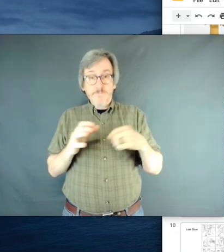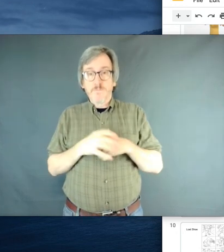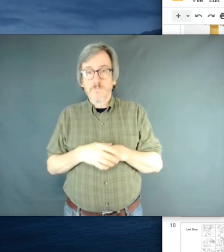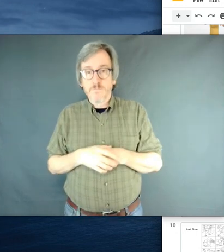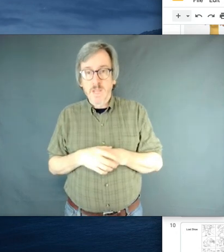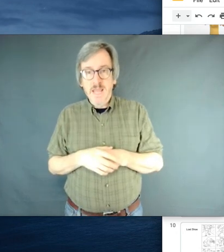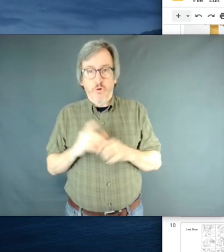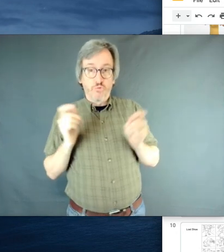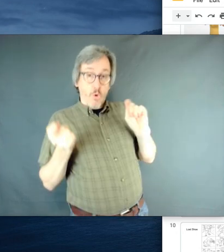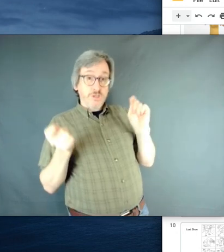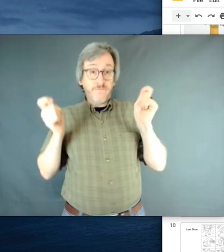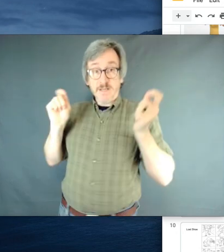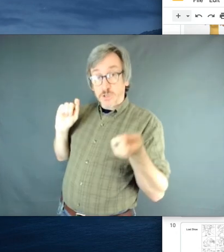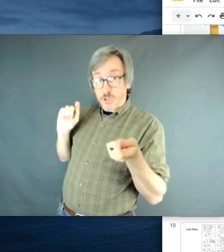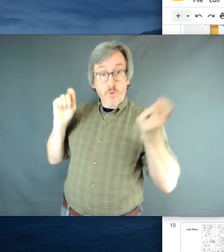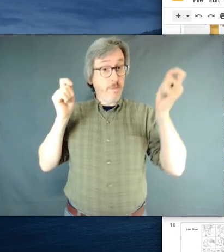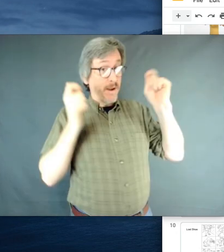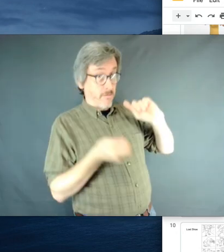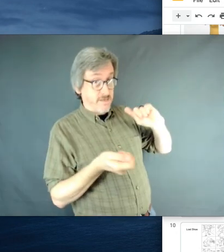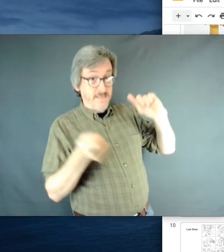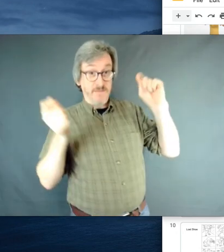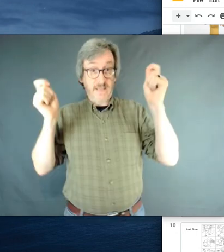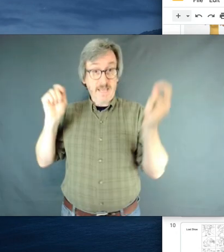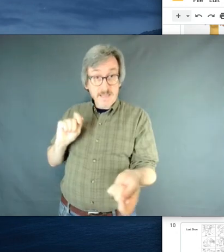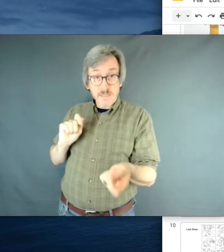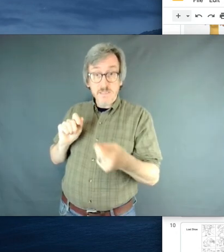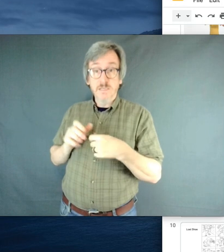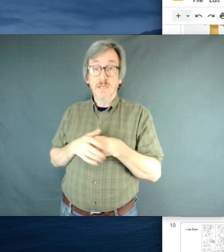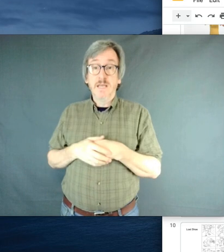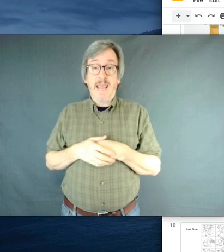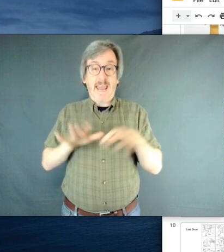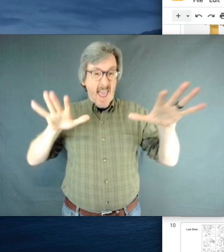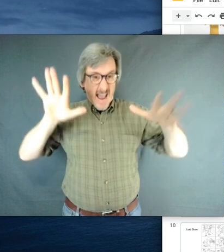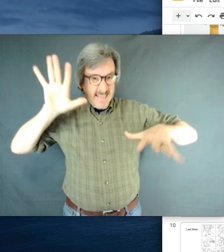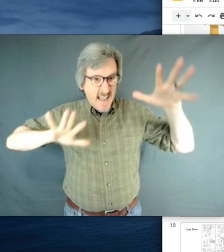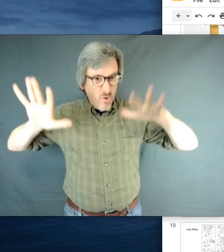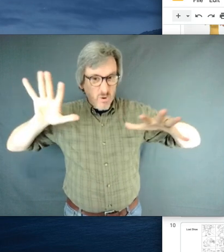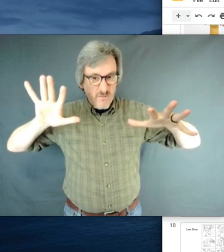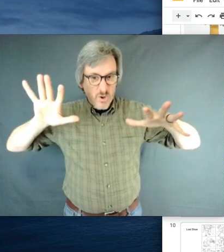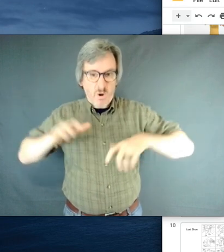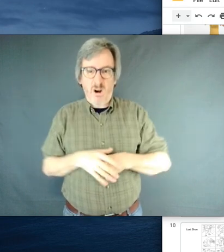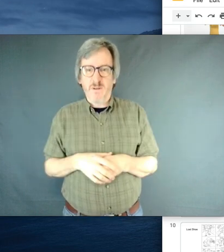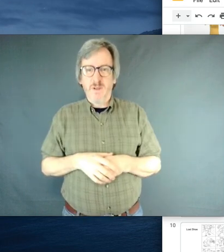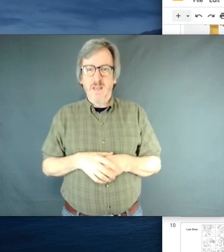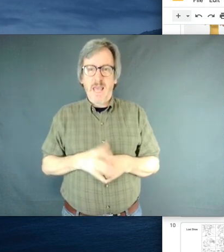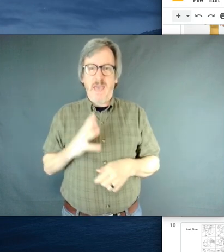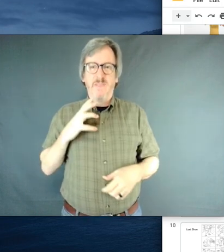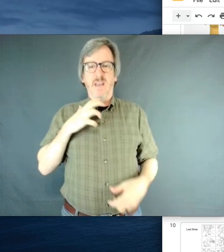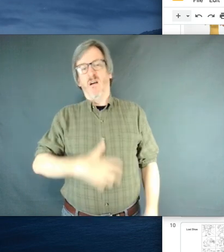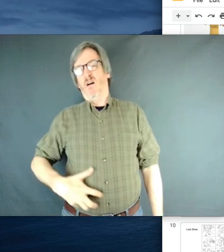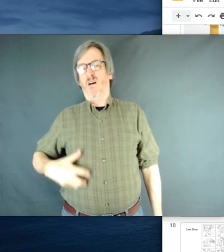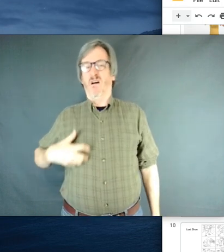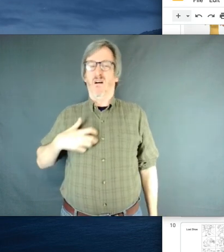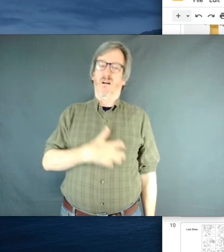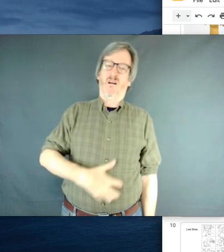None. Role shifting to show the parents and the kids, and acting out wherever you are. And